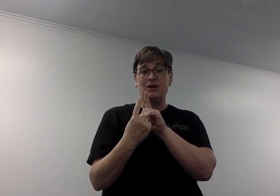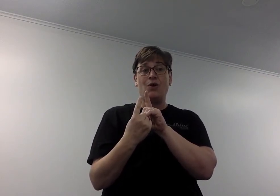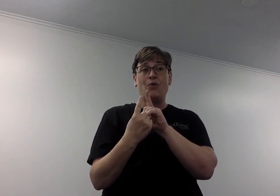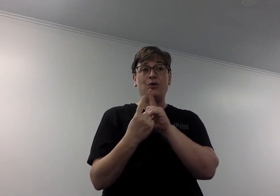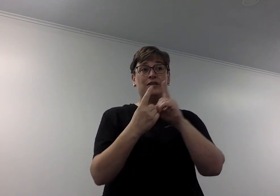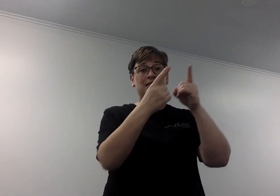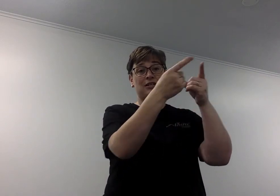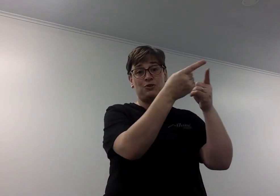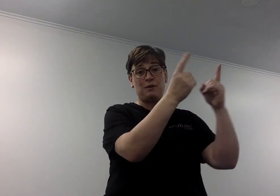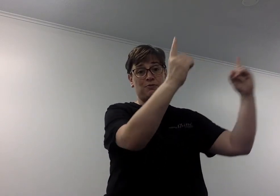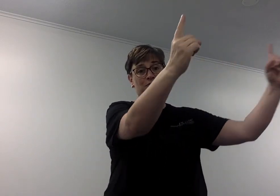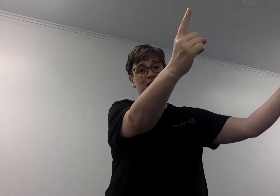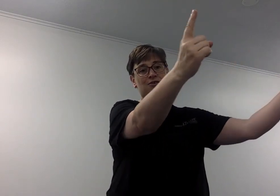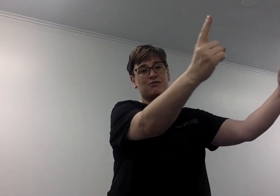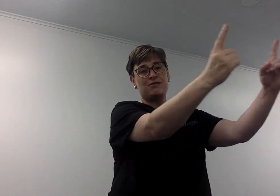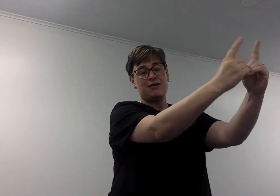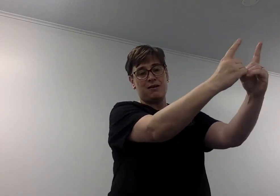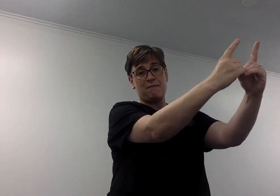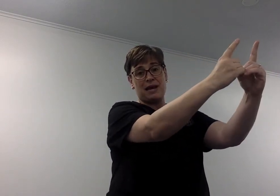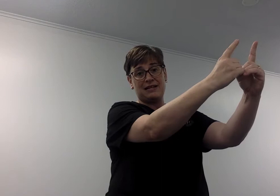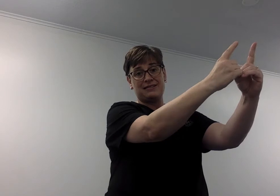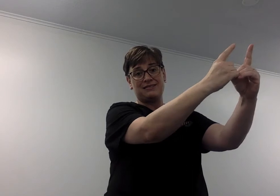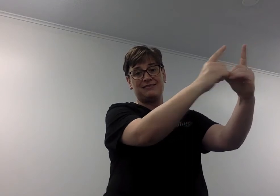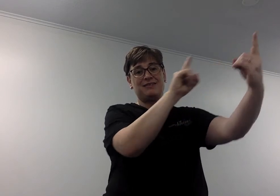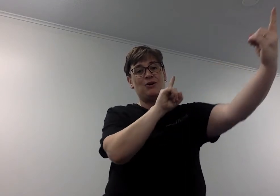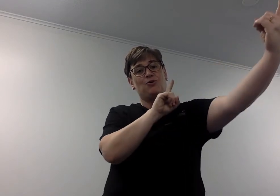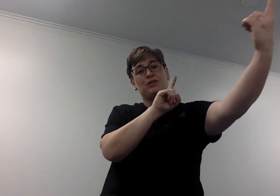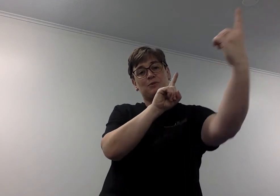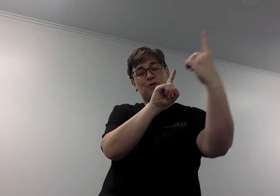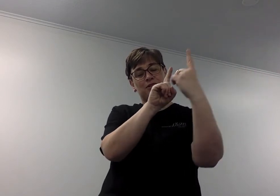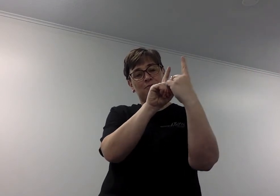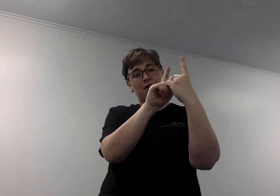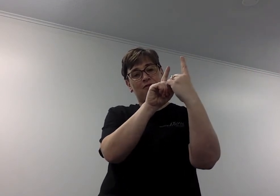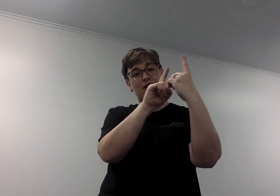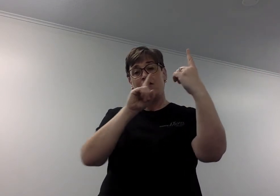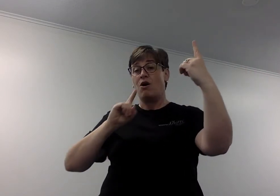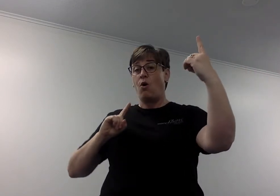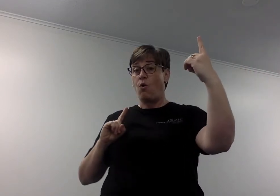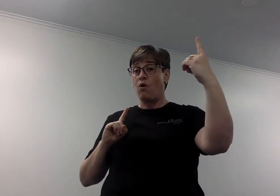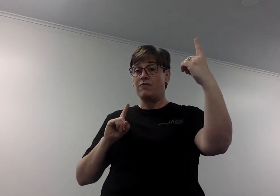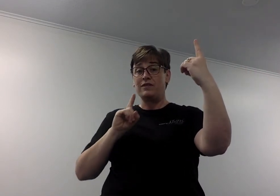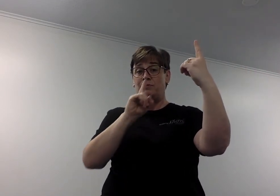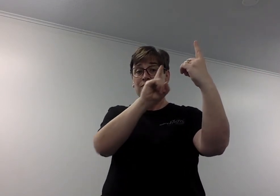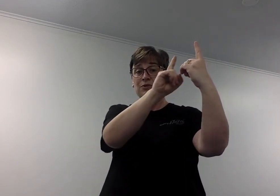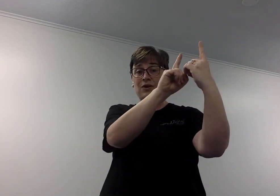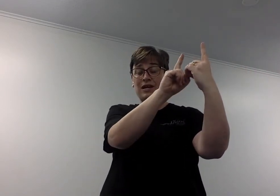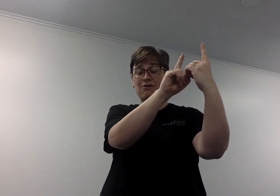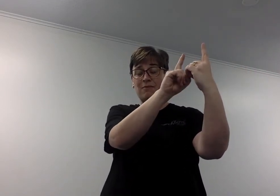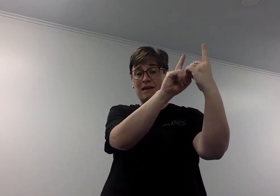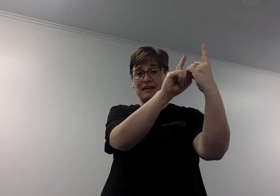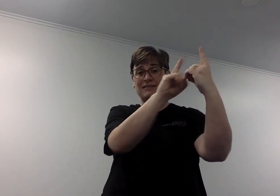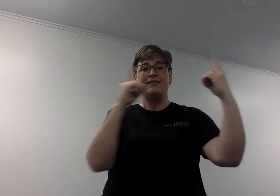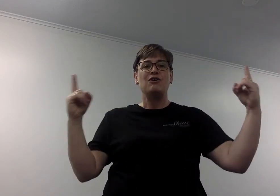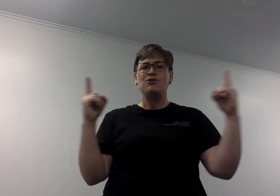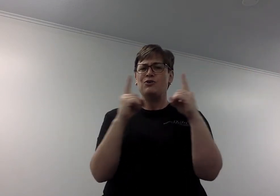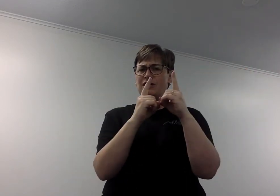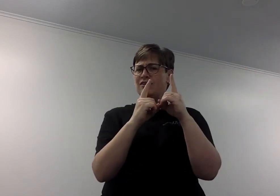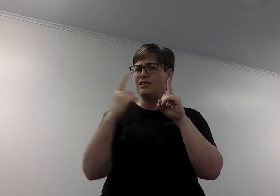Or you can say 2 people over here met. Or this person met over here. Or this person went here and met. You can,